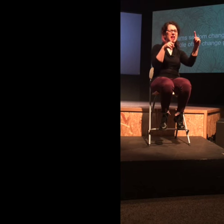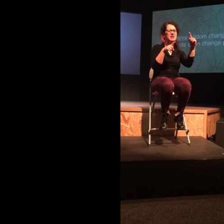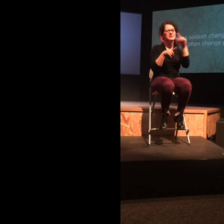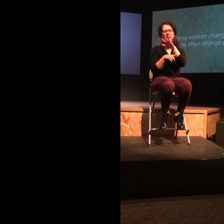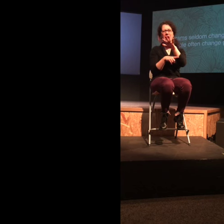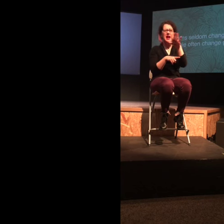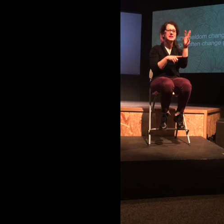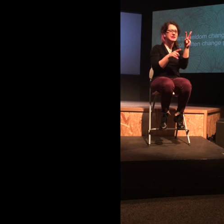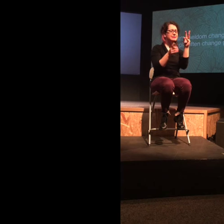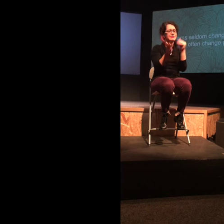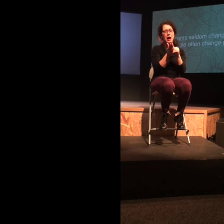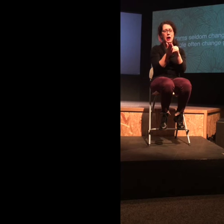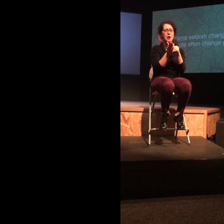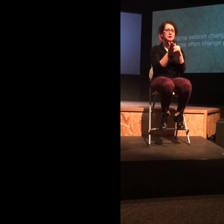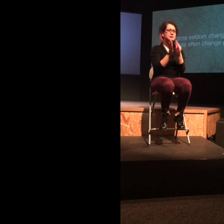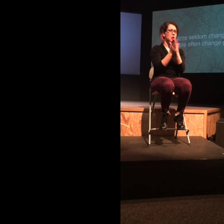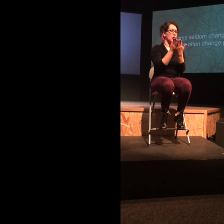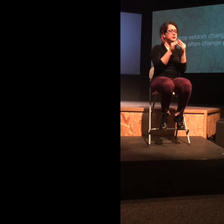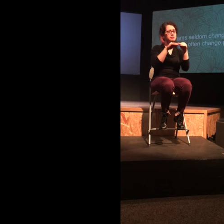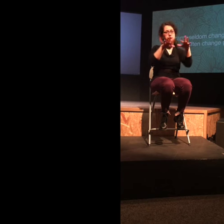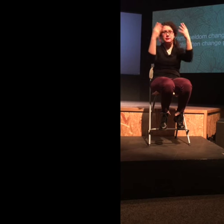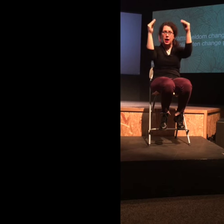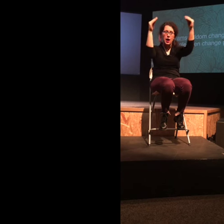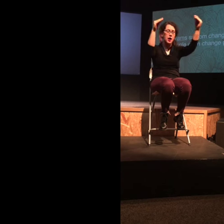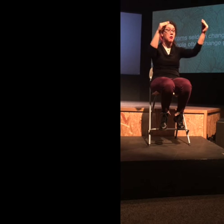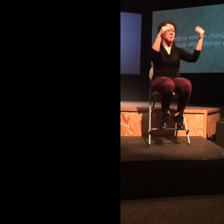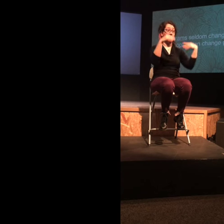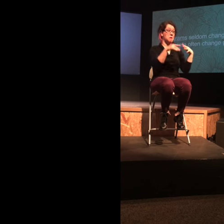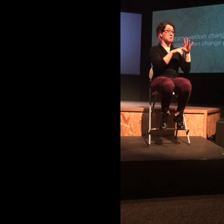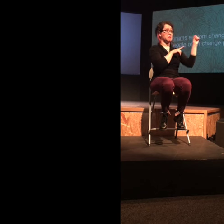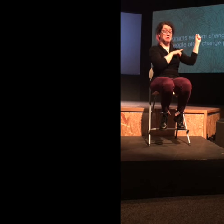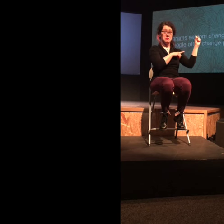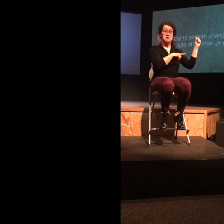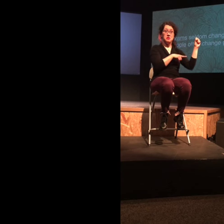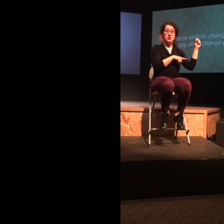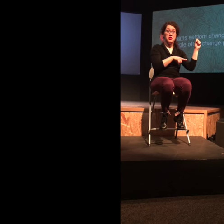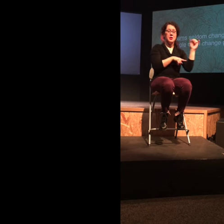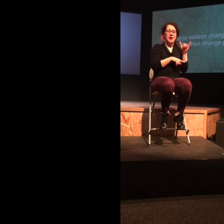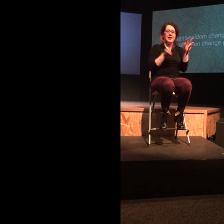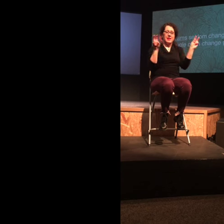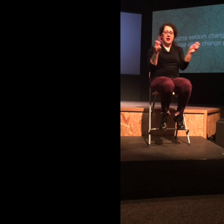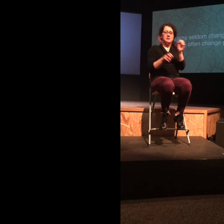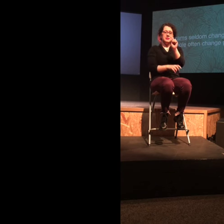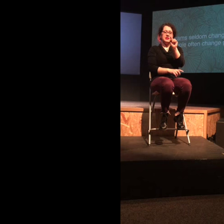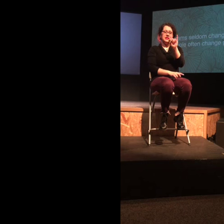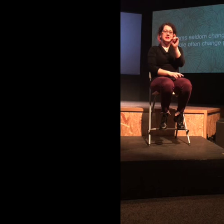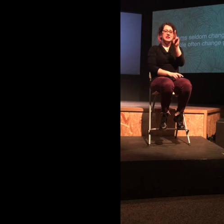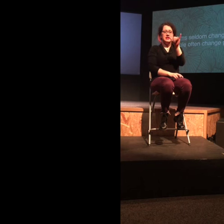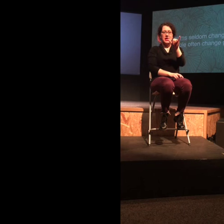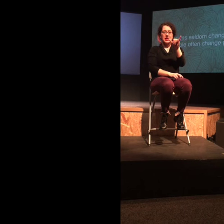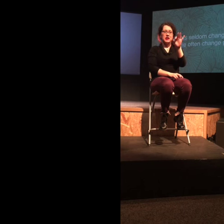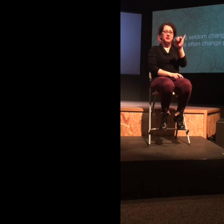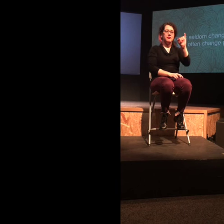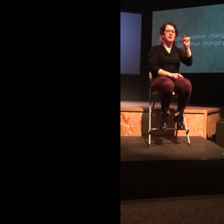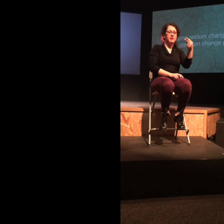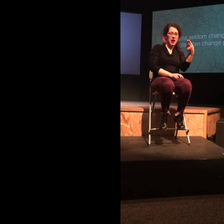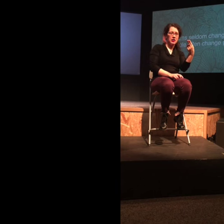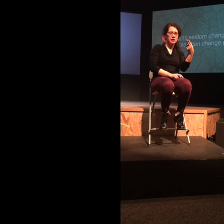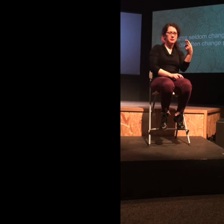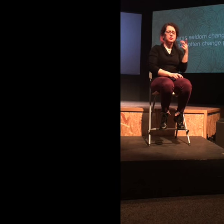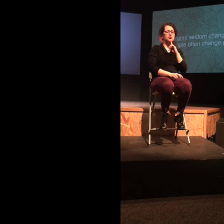good information. And here's what we did. We did this study, the Sticky Faith study. It's actually called the College Transition Project.